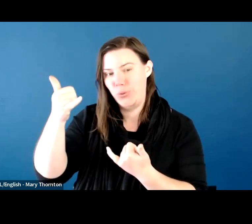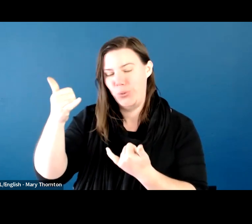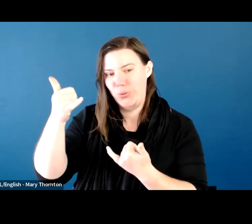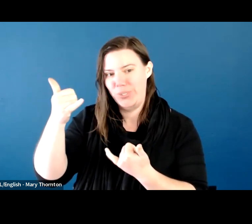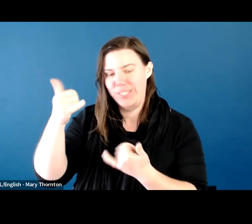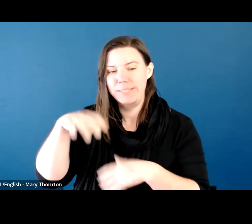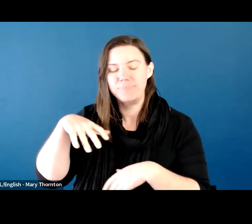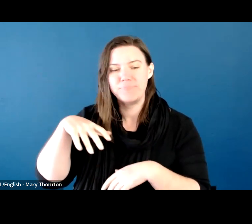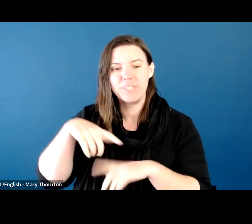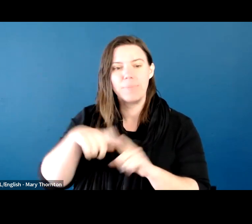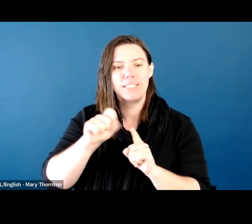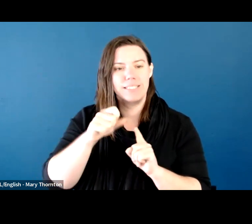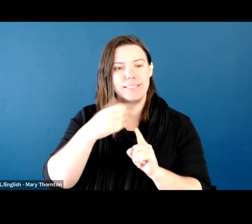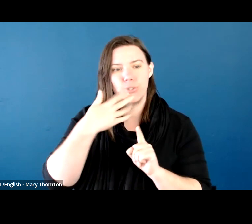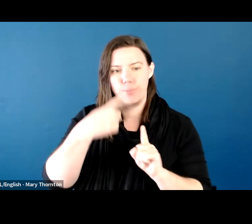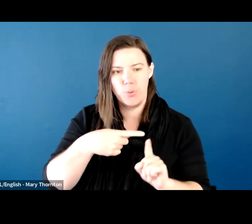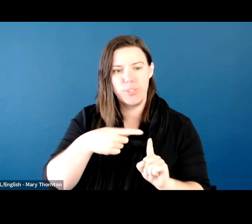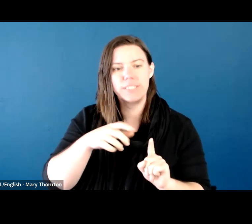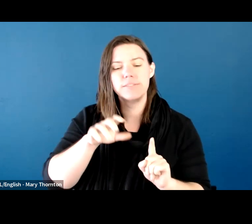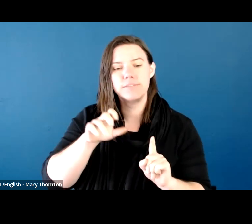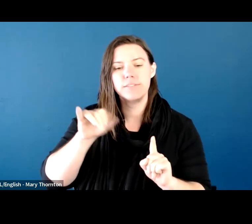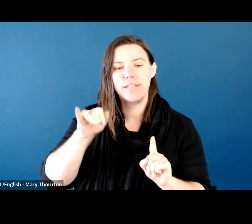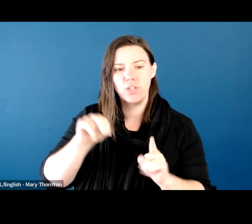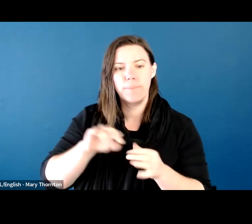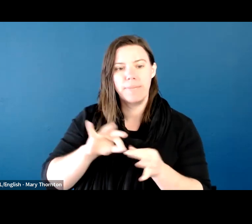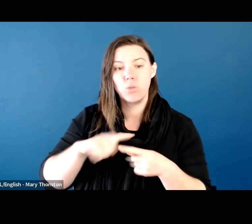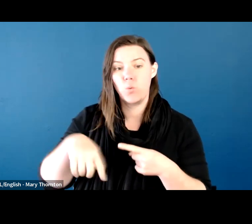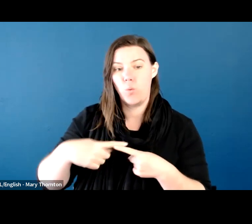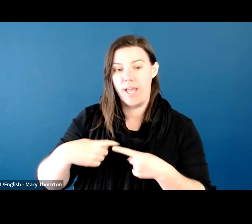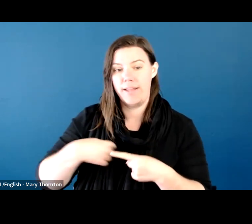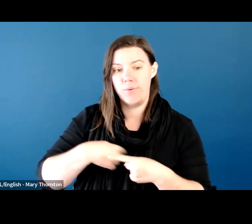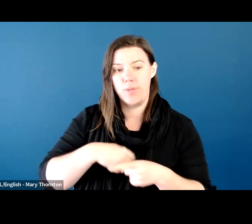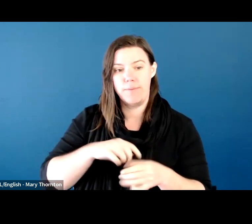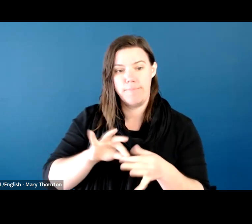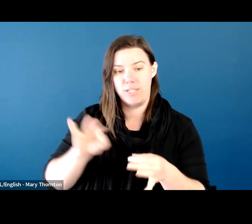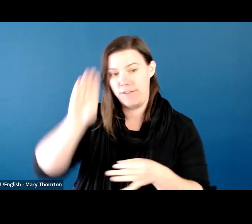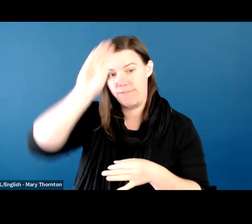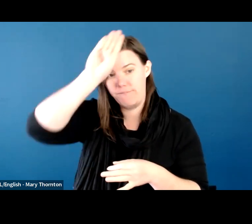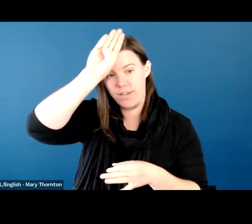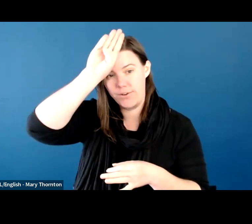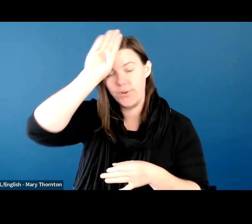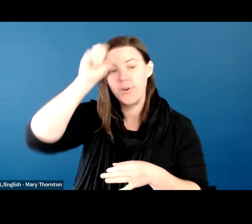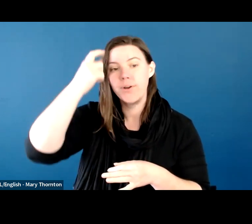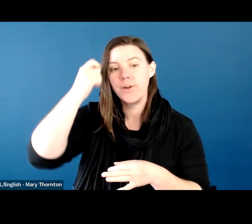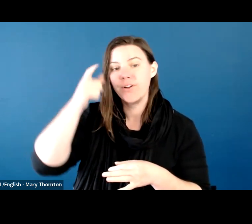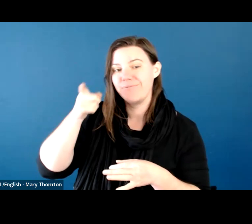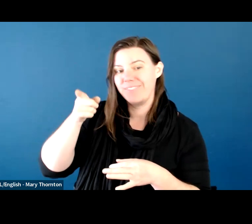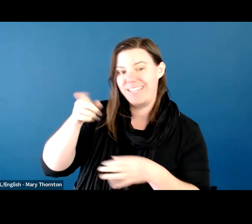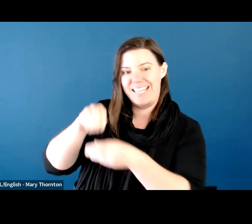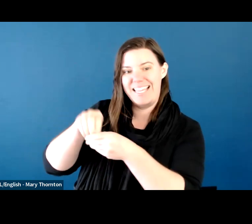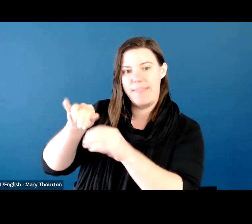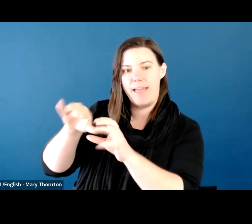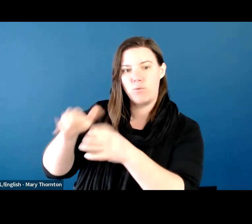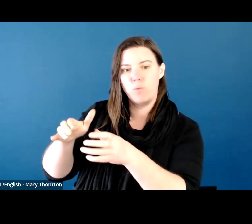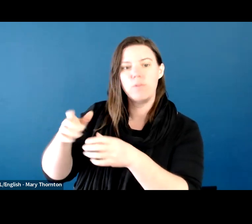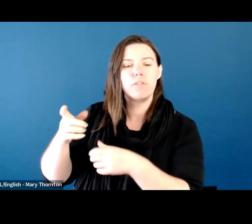an excellent point that Jen makes. When we're referring to fire, that there's in that group of first responders, there's